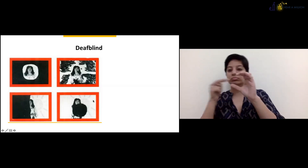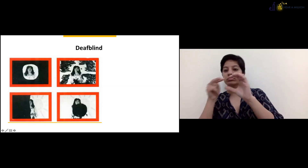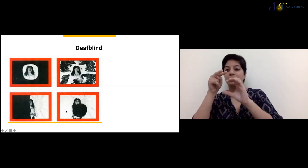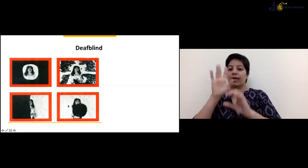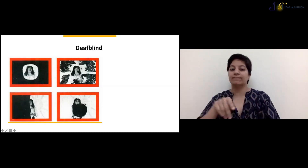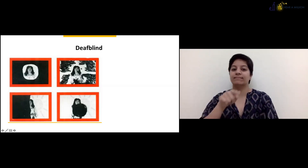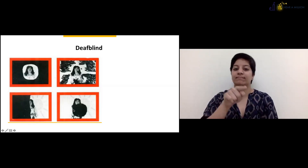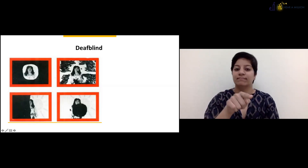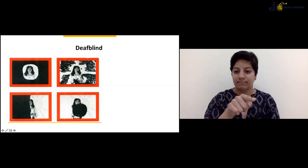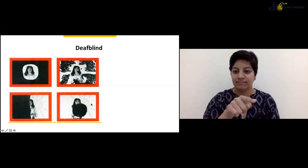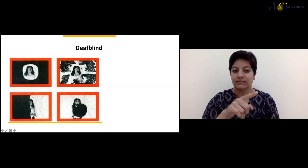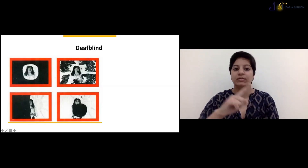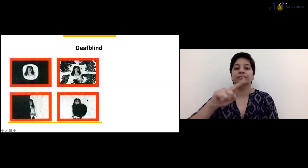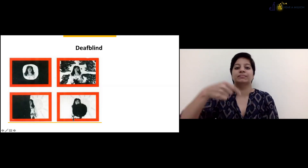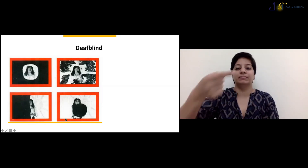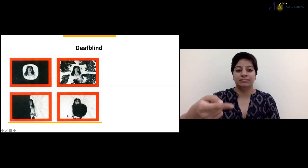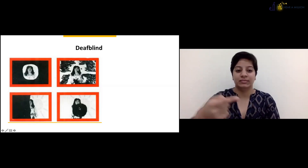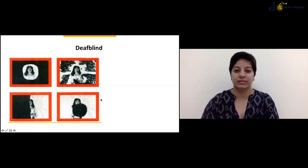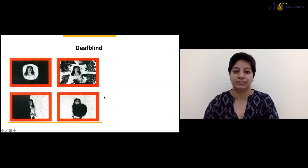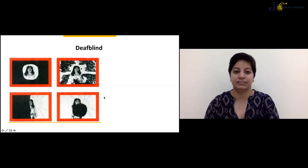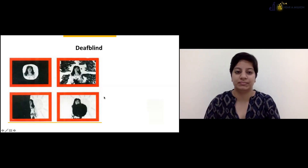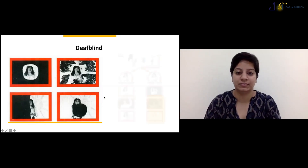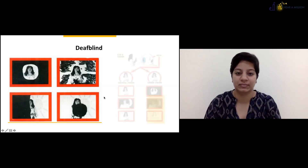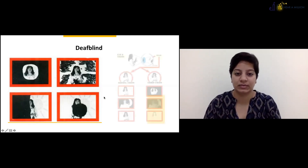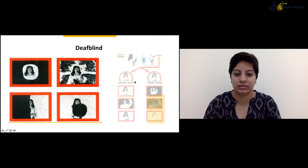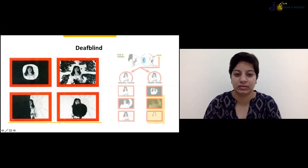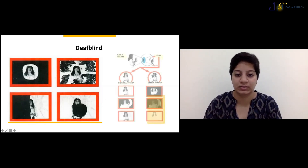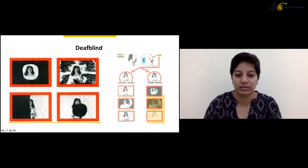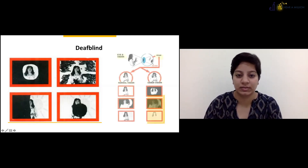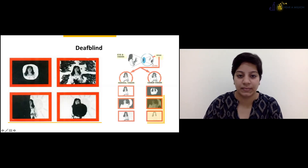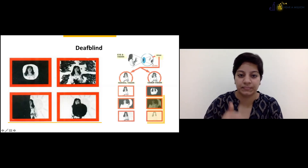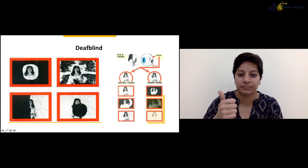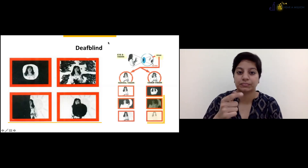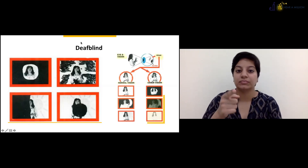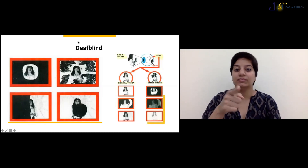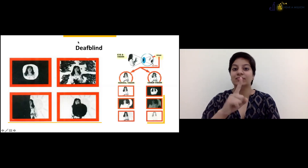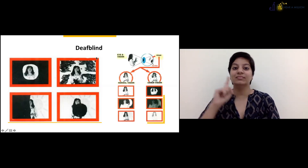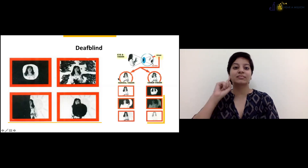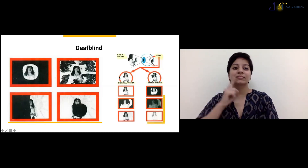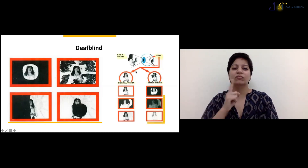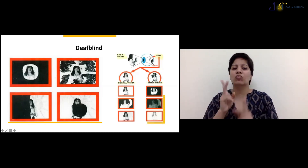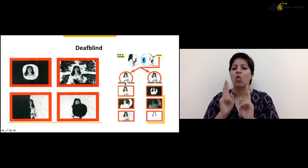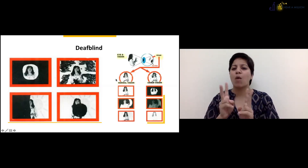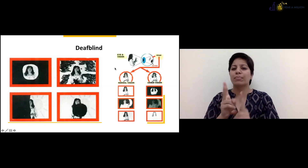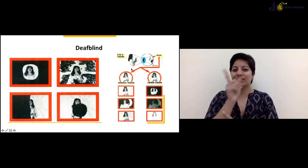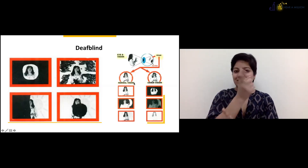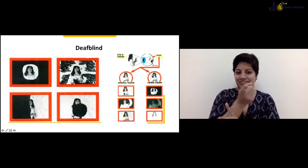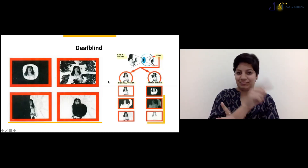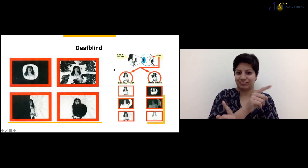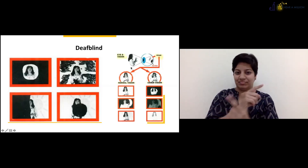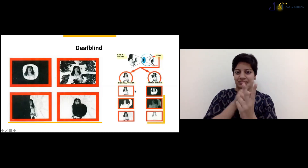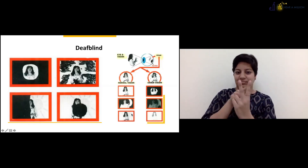circle dots over there. It means that this part is damaged from my eyes. Matlab, I lost my. Uh,